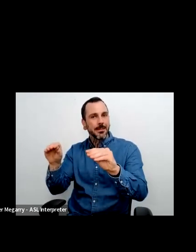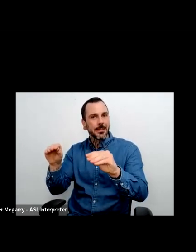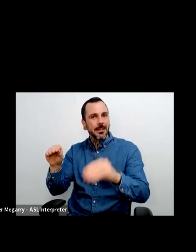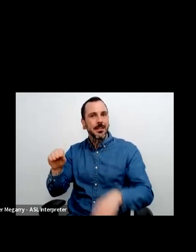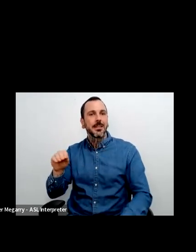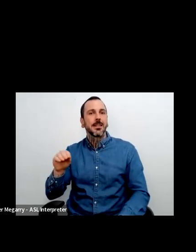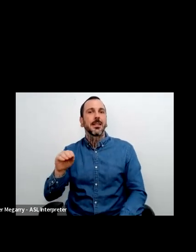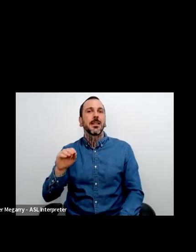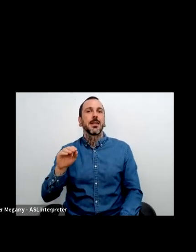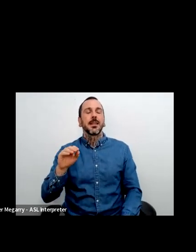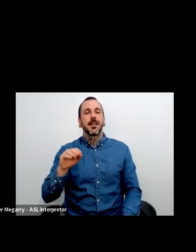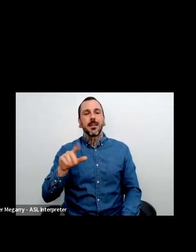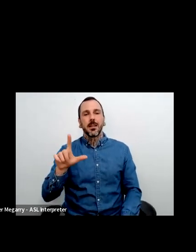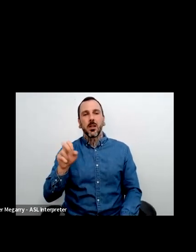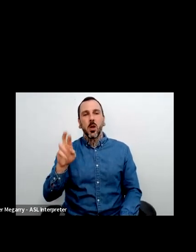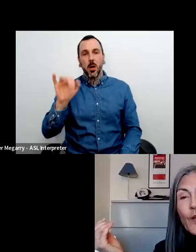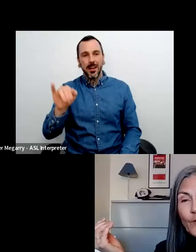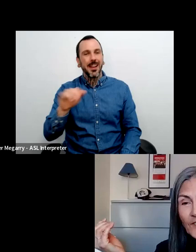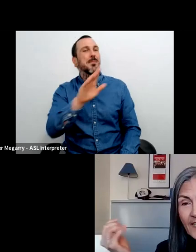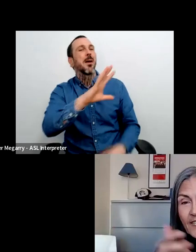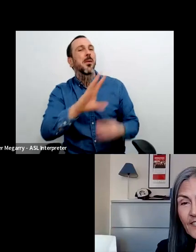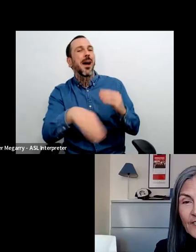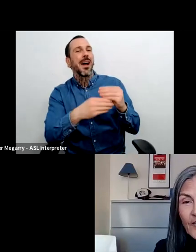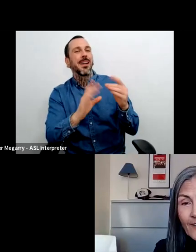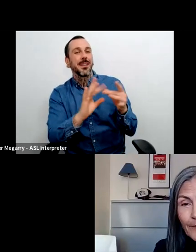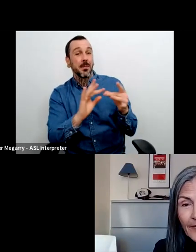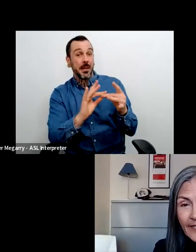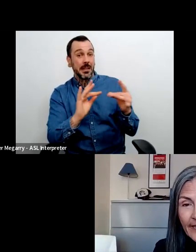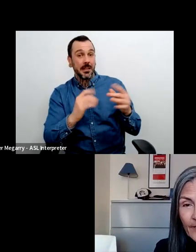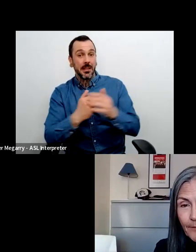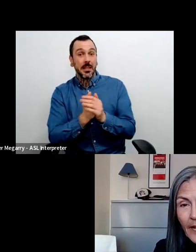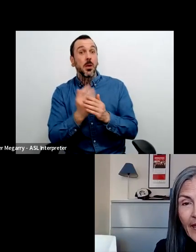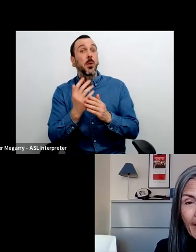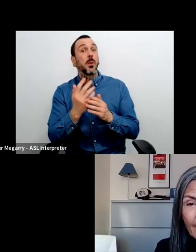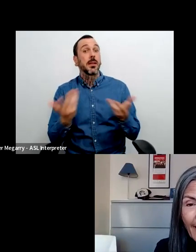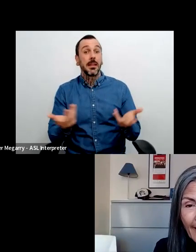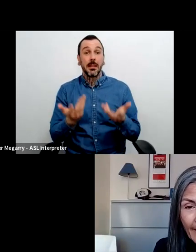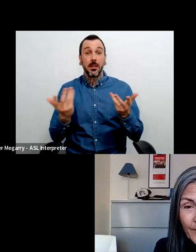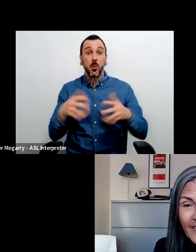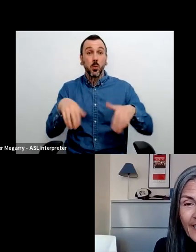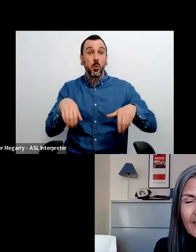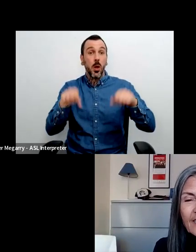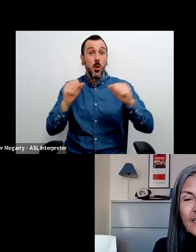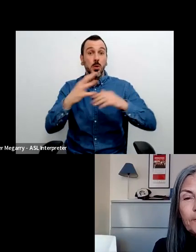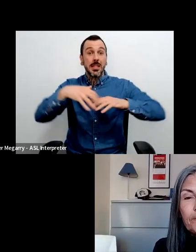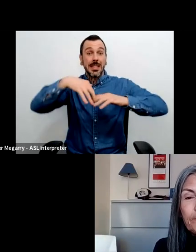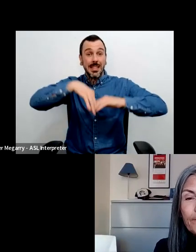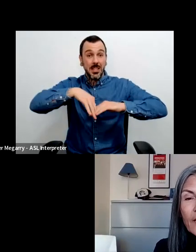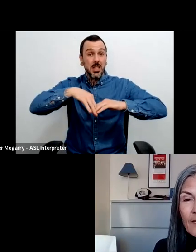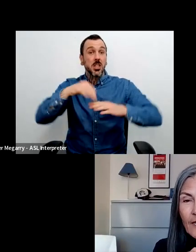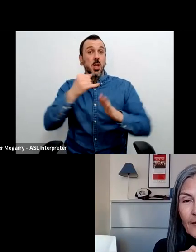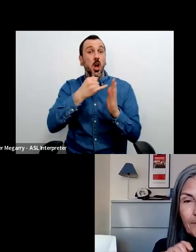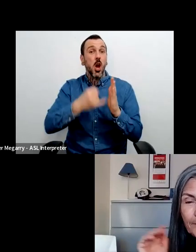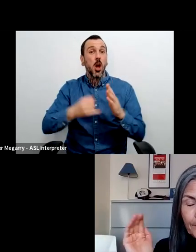art market. Indigenous, so we host an Indigenous art market here annually. It's